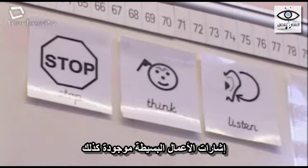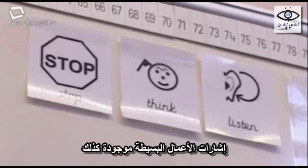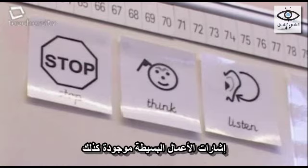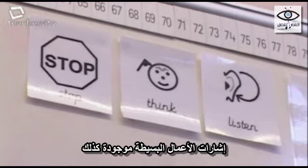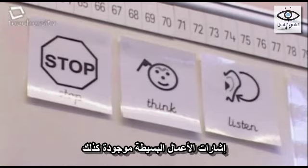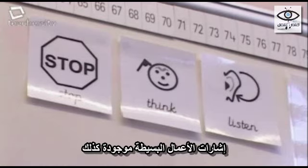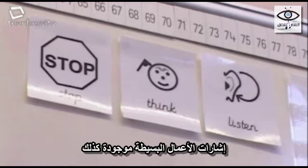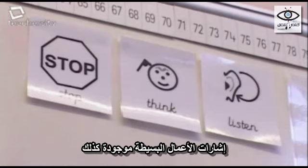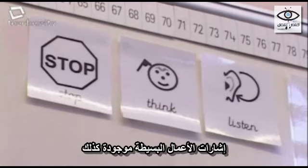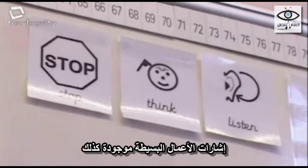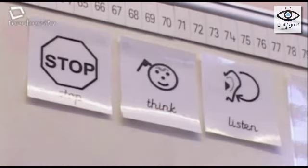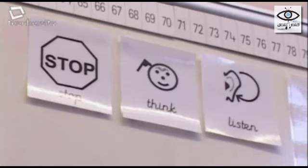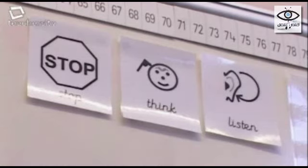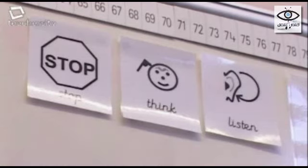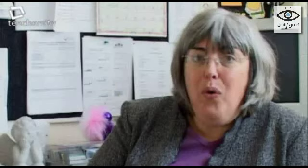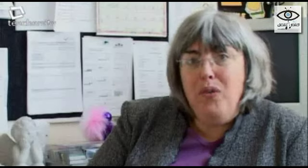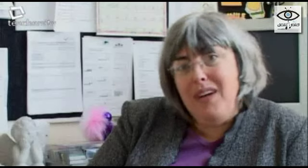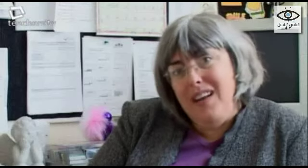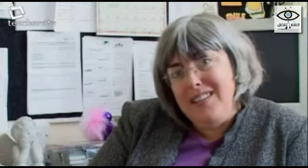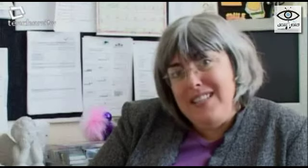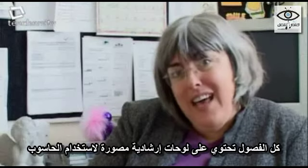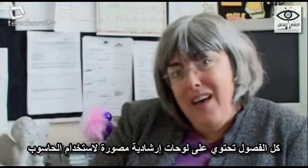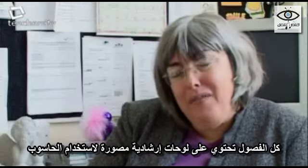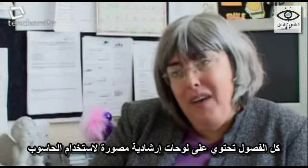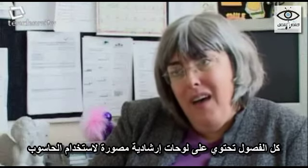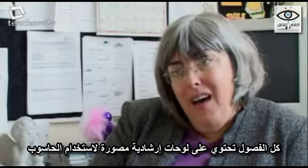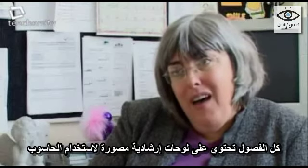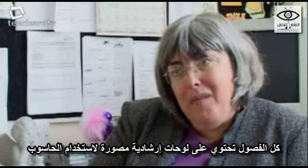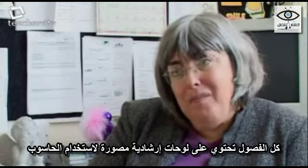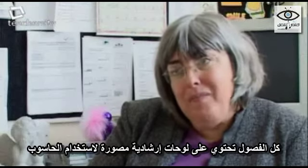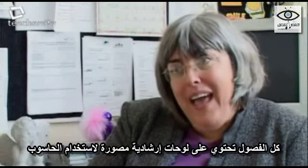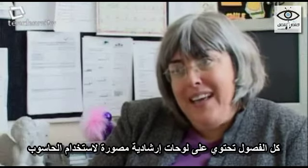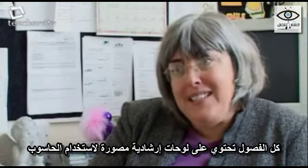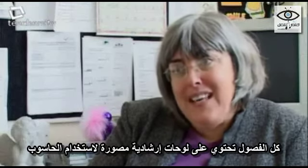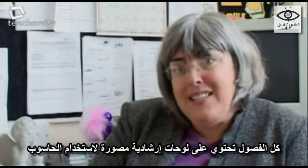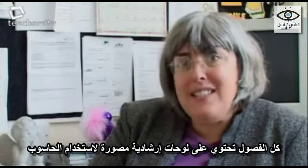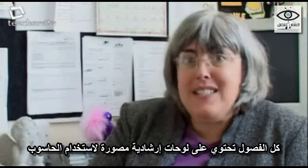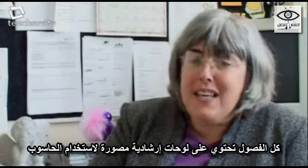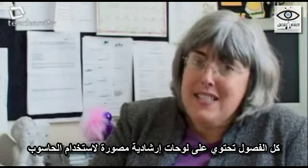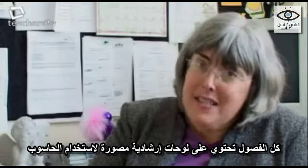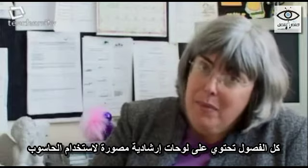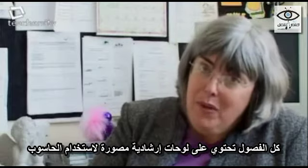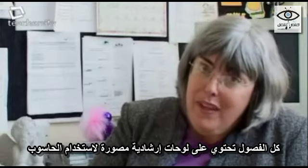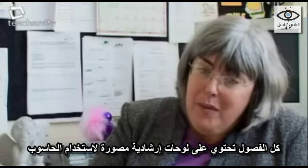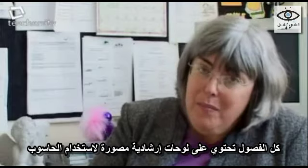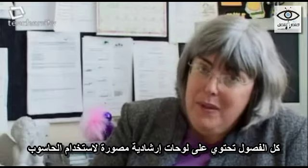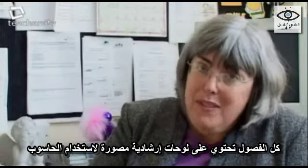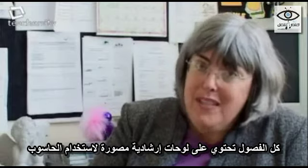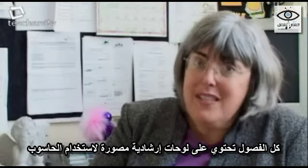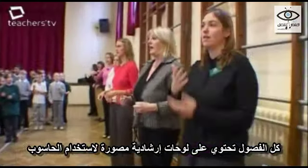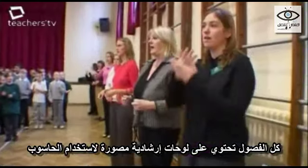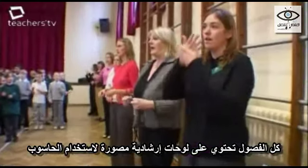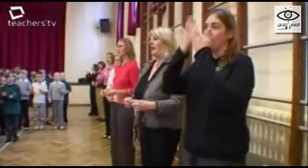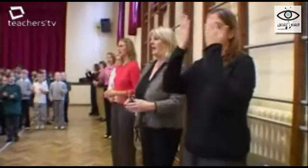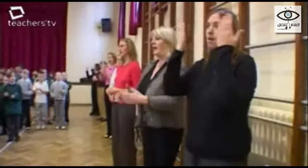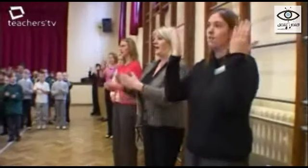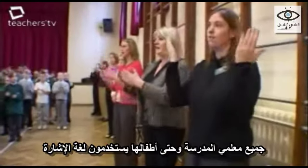work, all of our classes have them. All of our classes have access to signed symbol on their computers. All of our